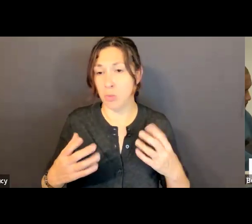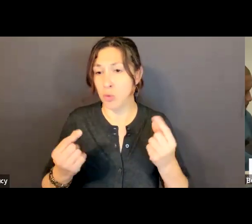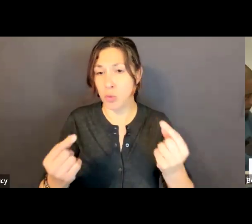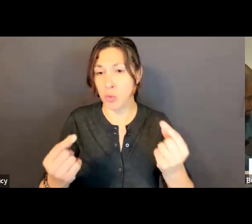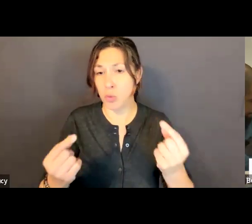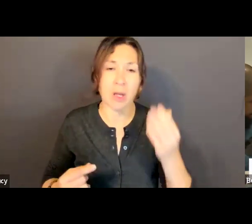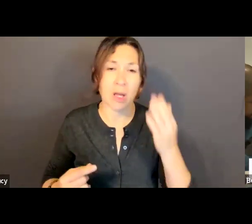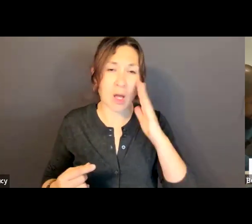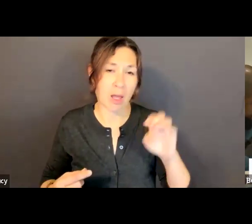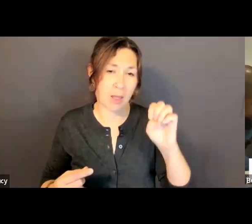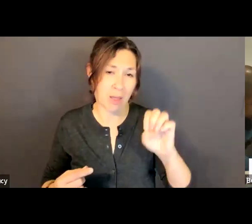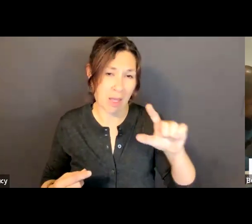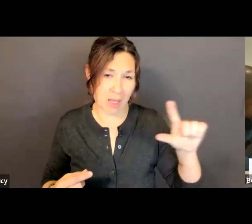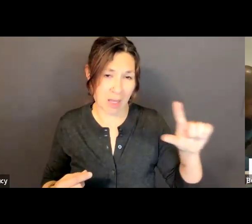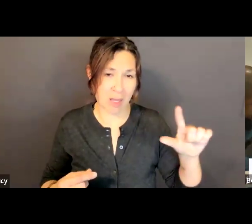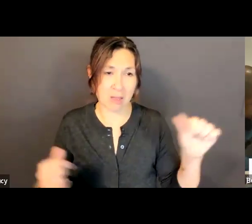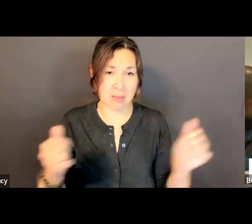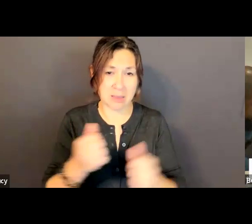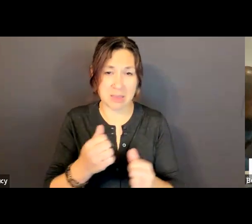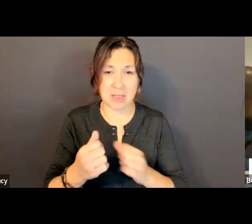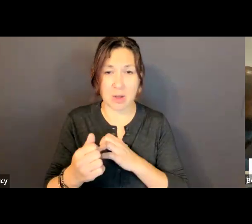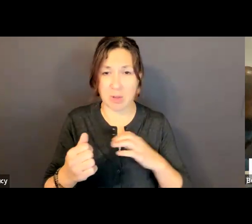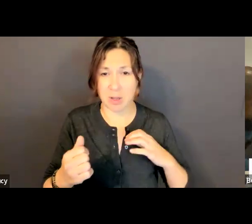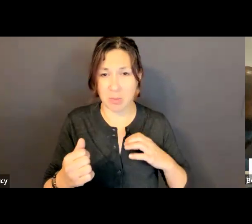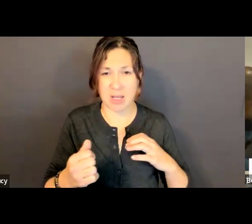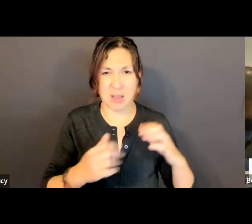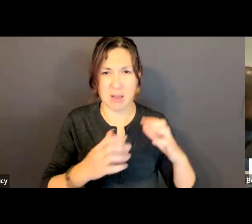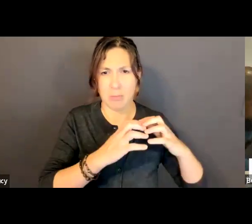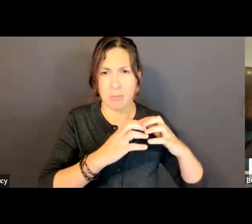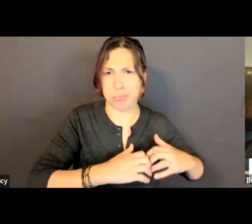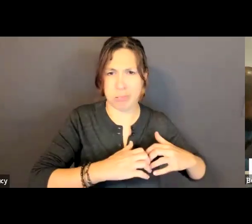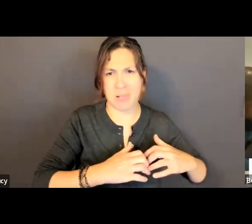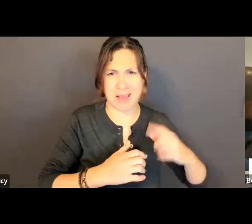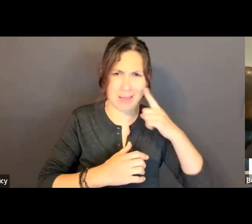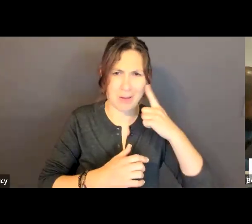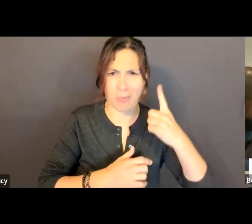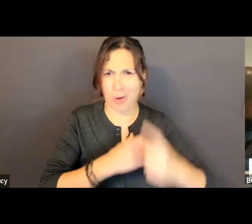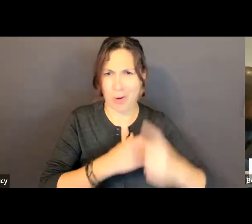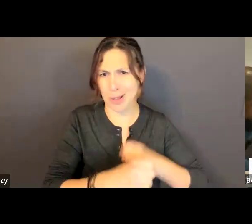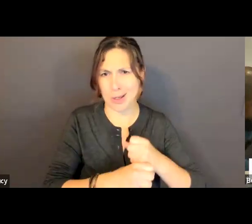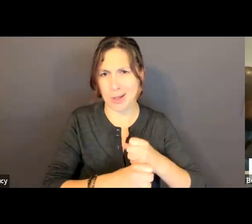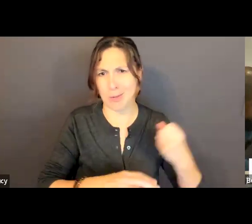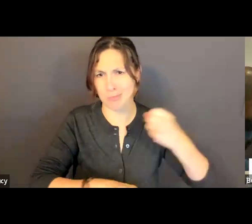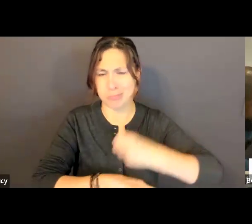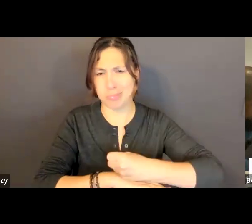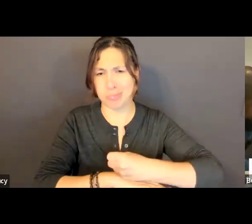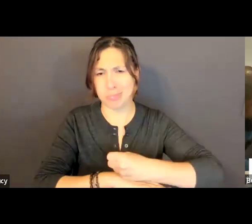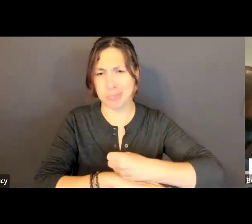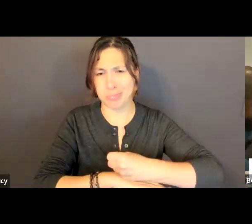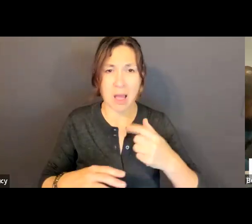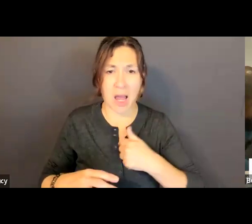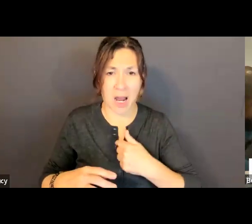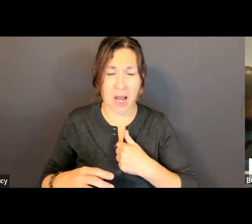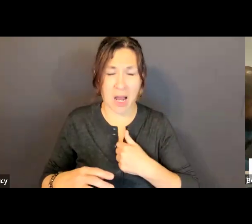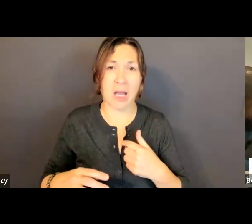ELL subcommittee has now been defunct for maybe a year already. I strongly make if